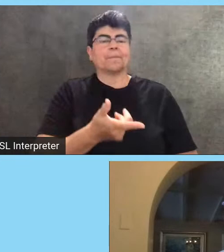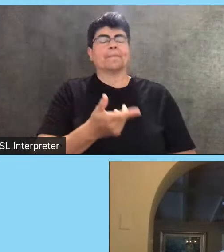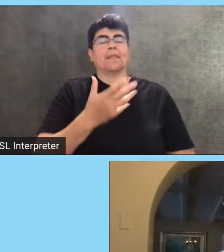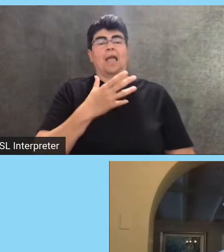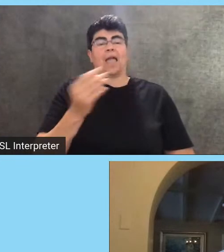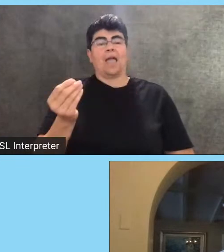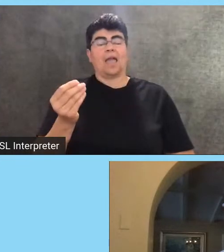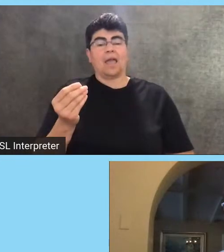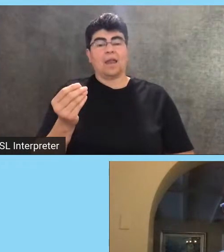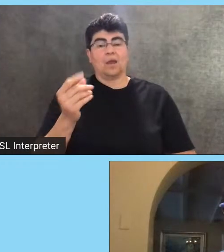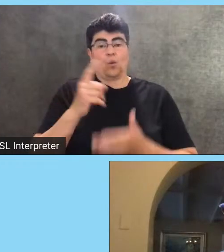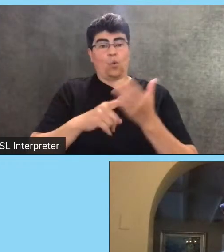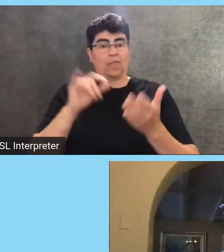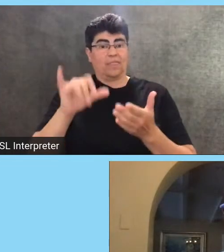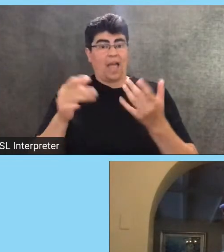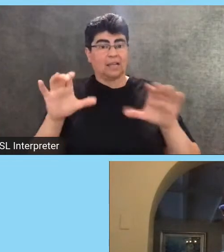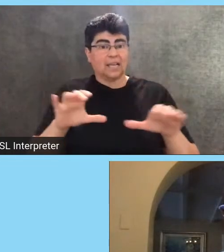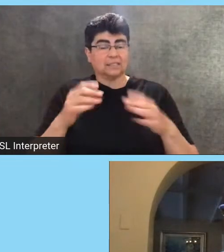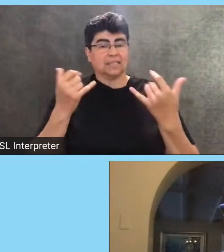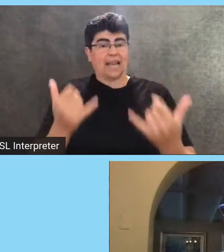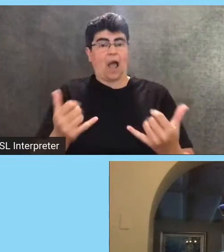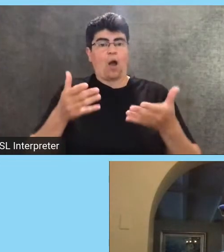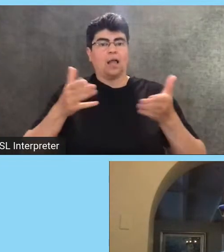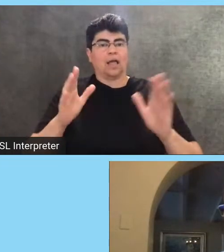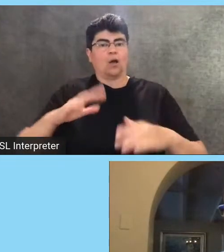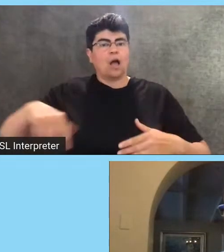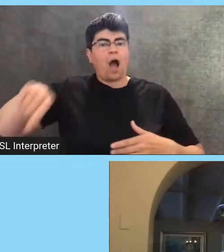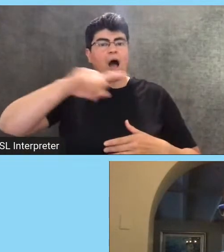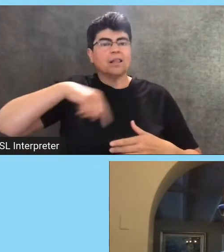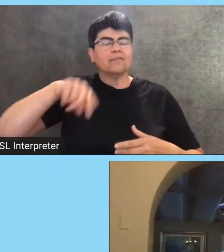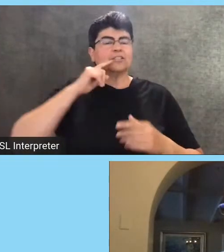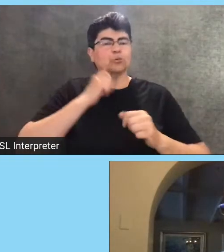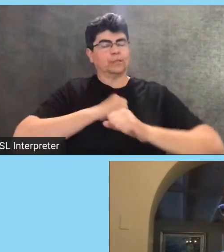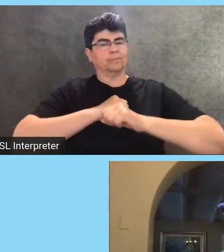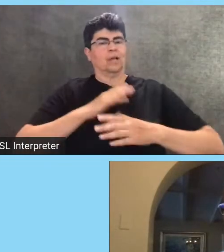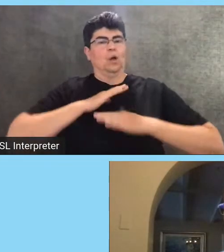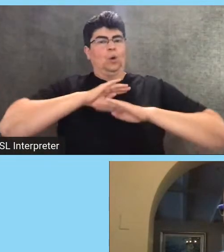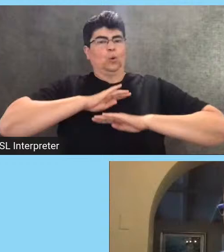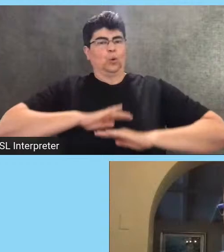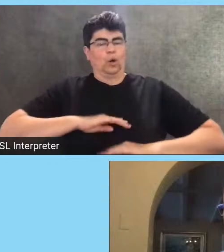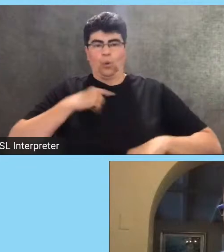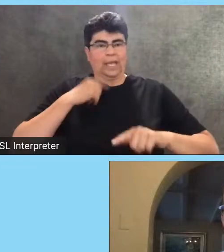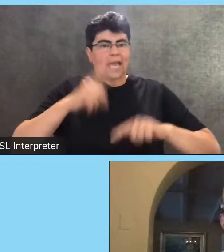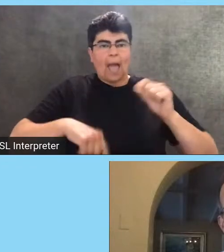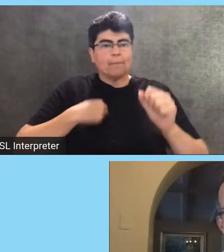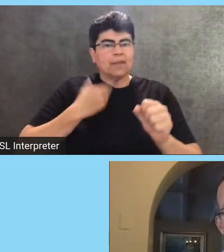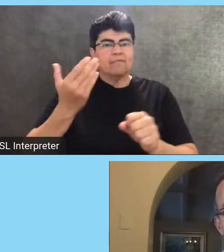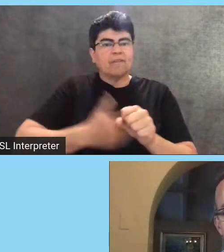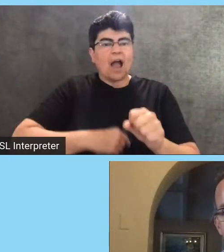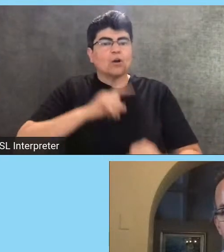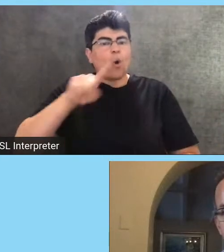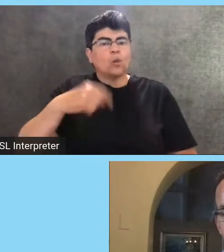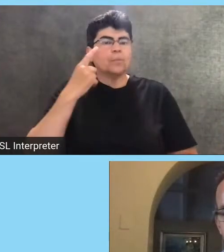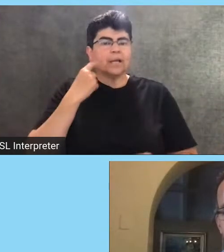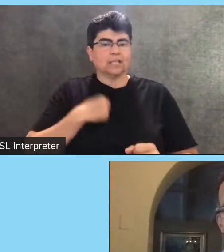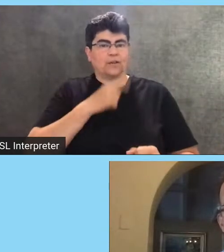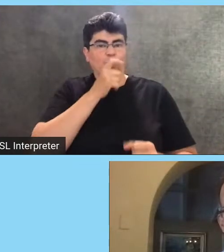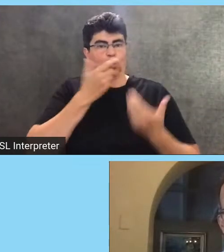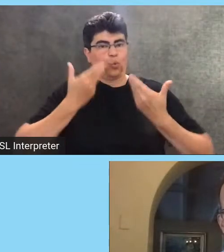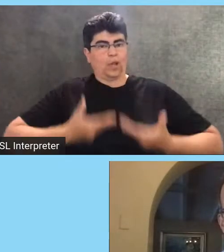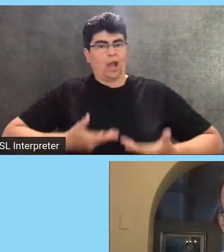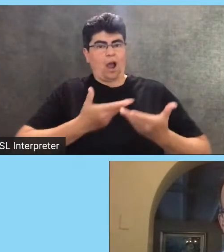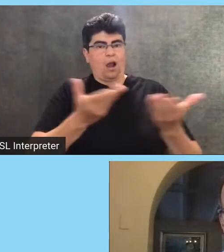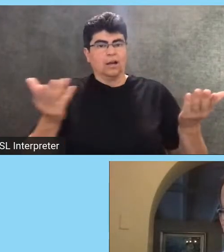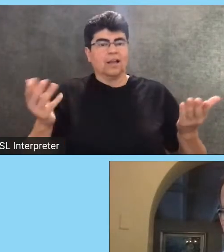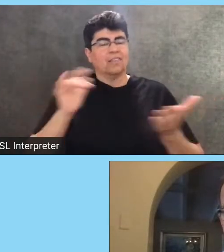right. What this does is it now allows all of us to be secure in knowing that we can't be fired simply because of who we are. And that's